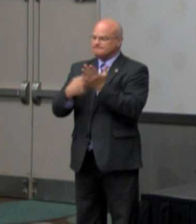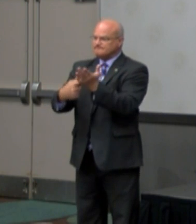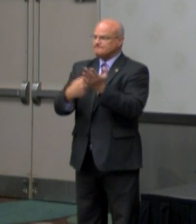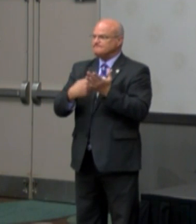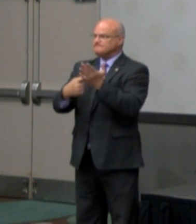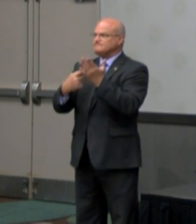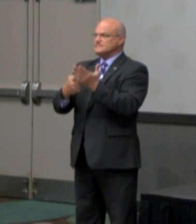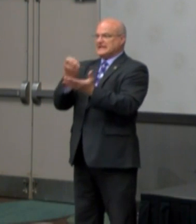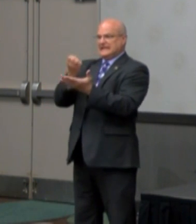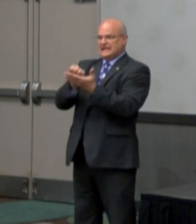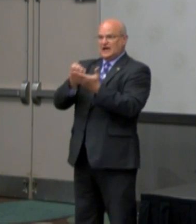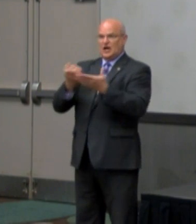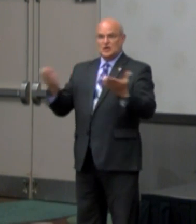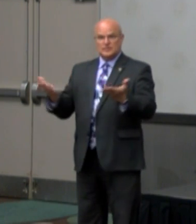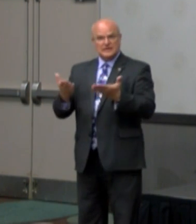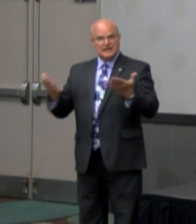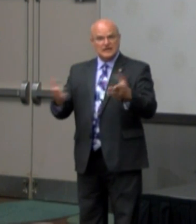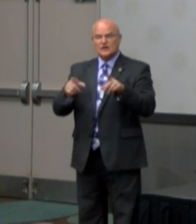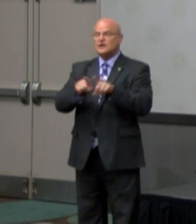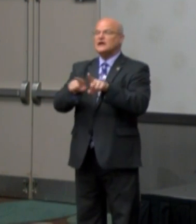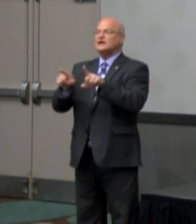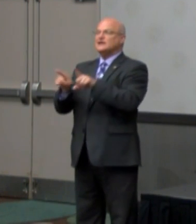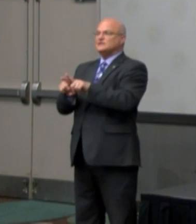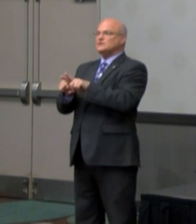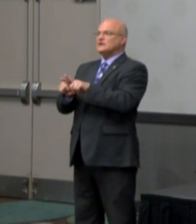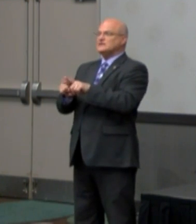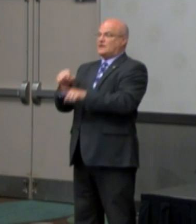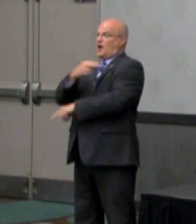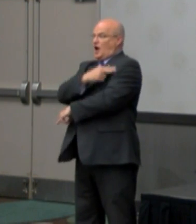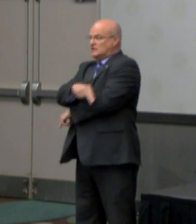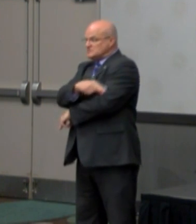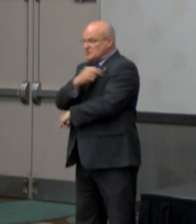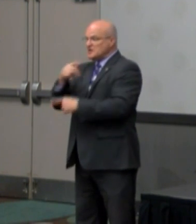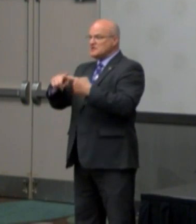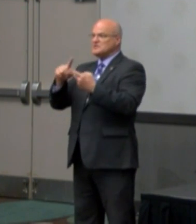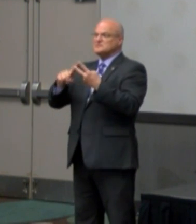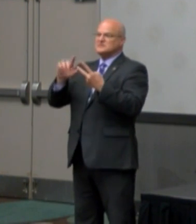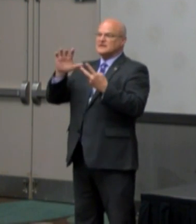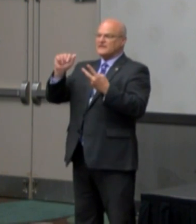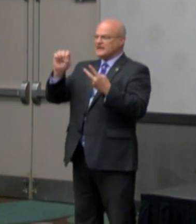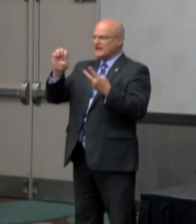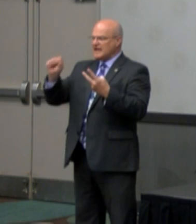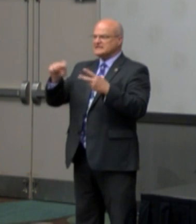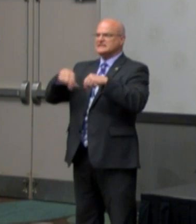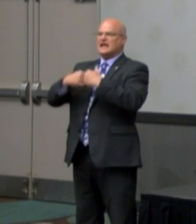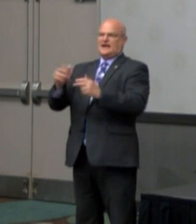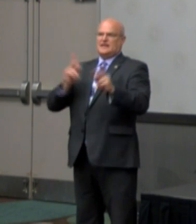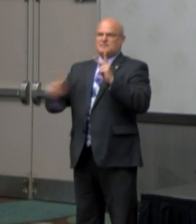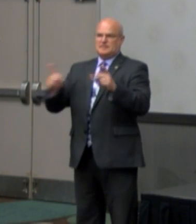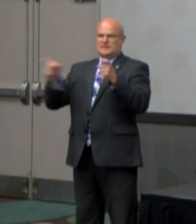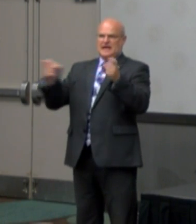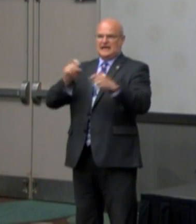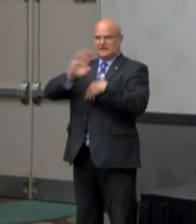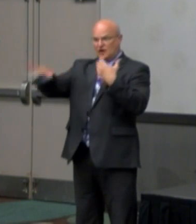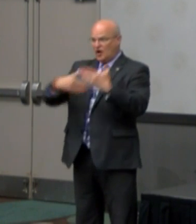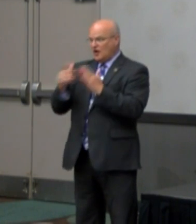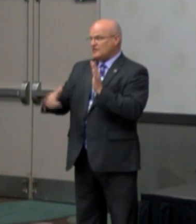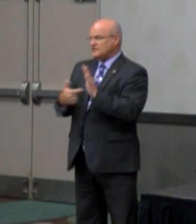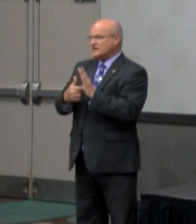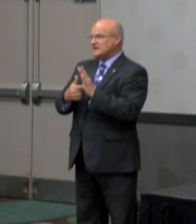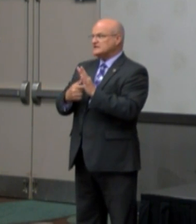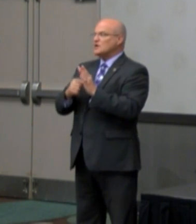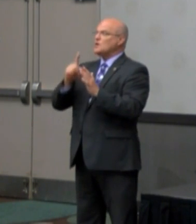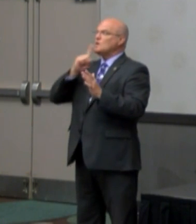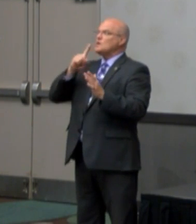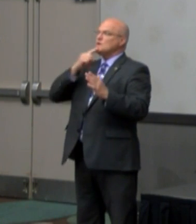on the economy here as well as the hospitals and our cases and how the citizens are handling this. And I very